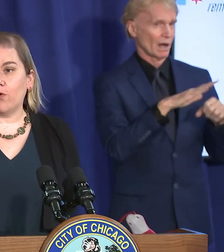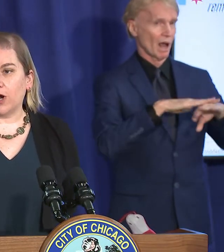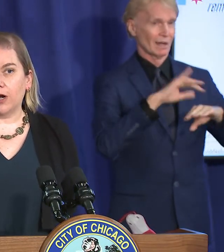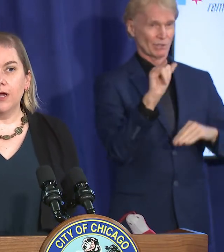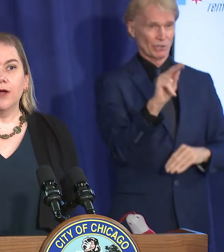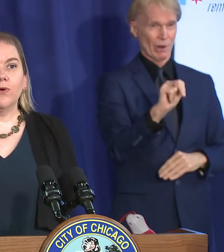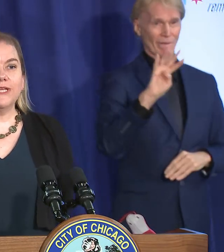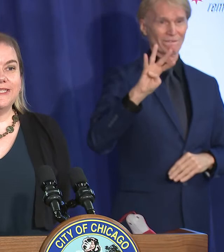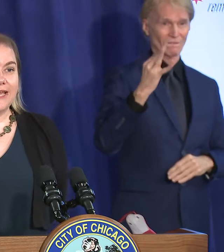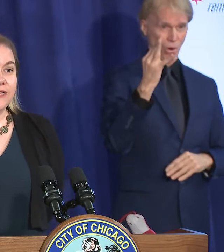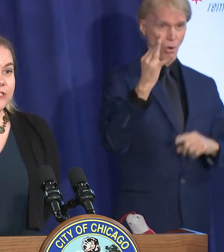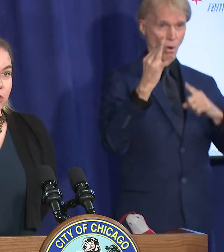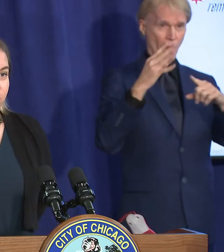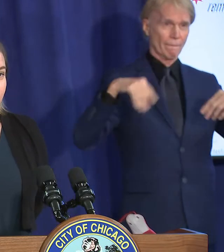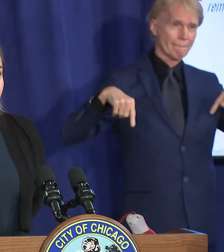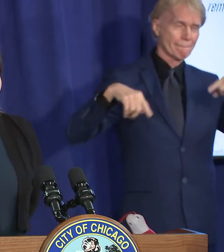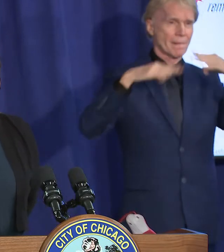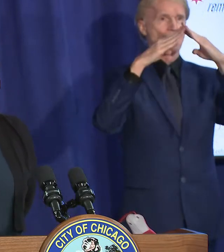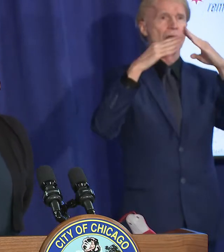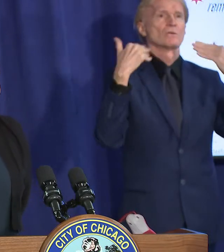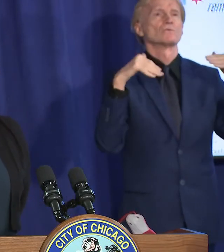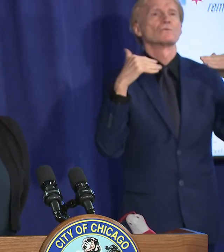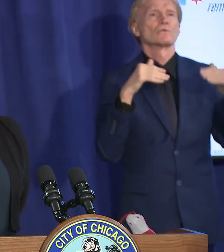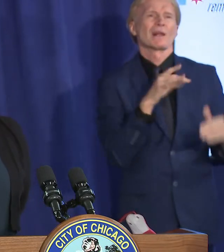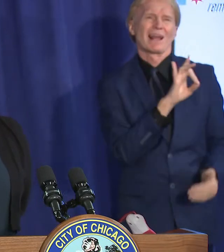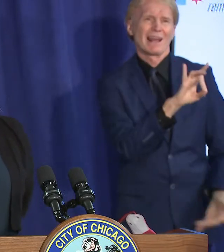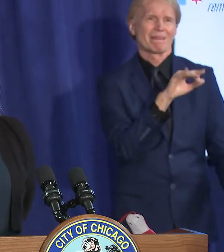January 4 with a daily total of